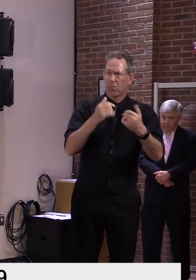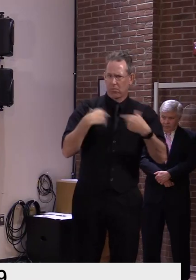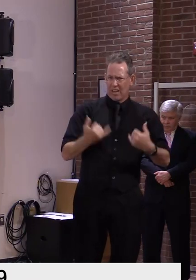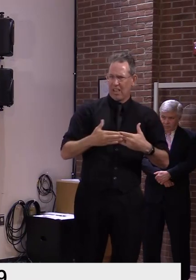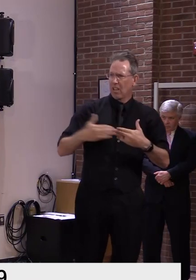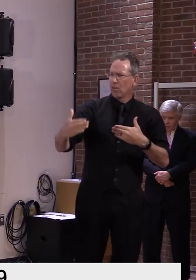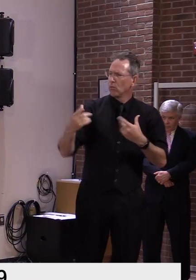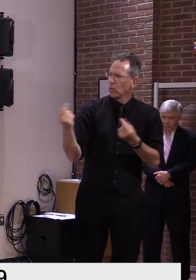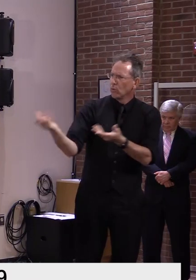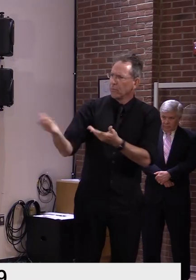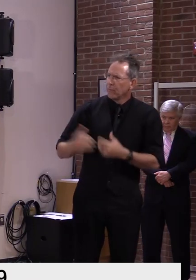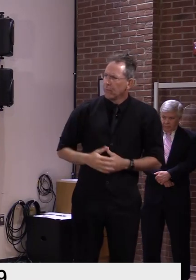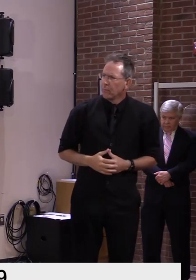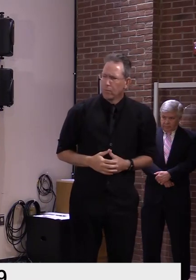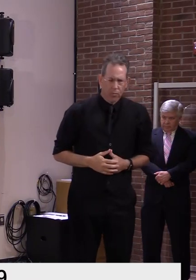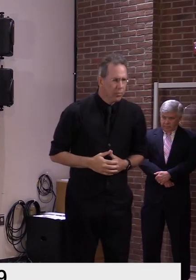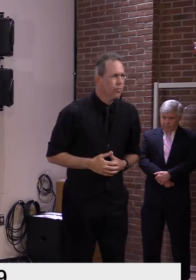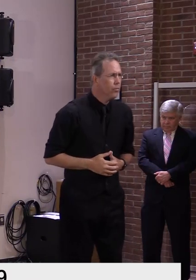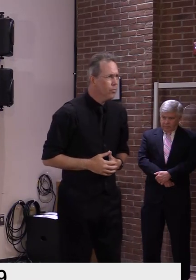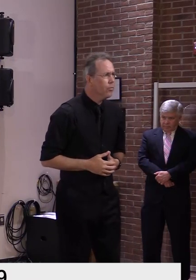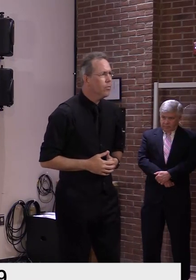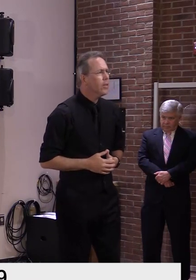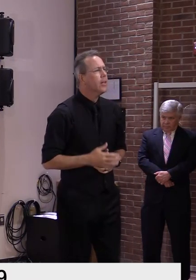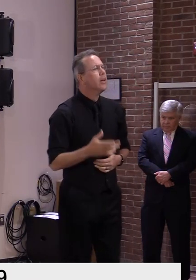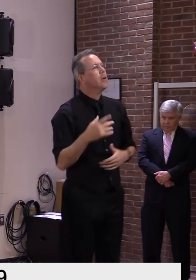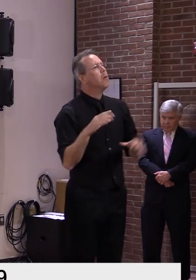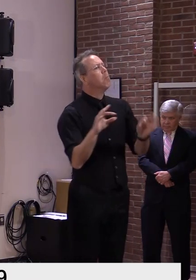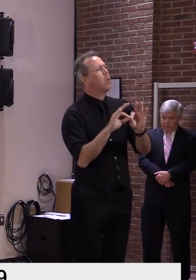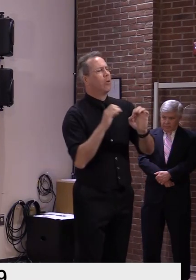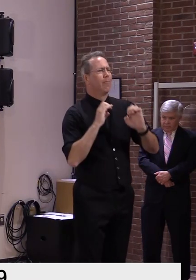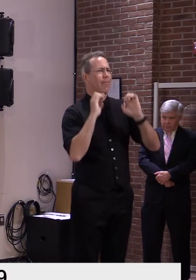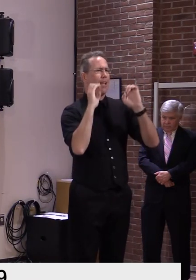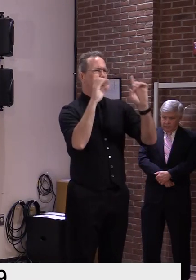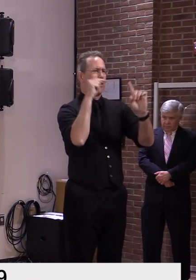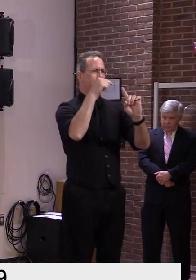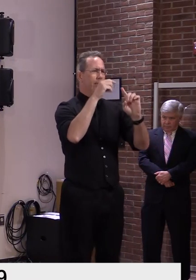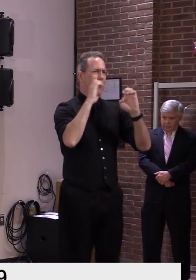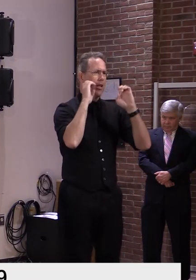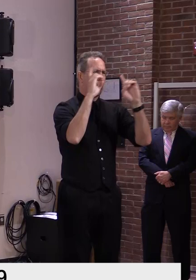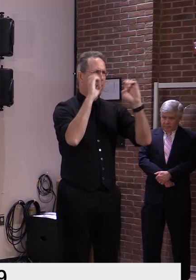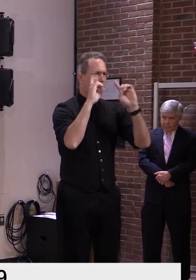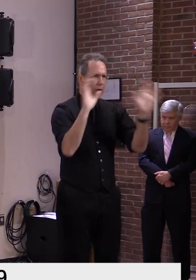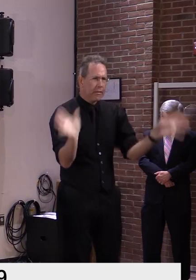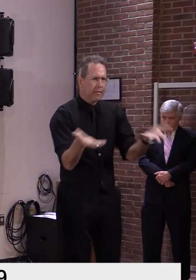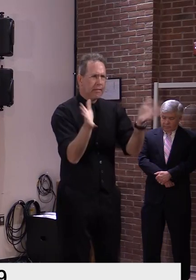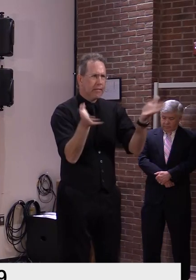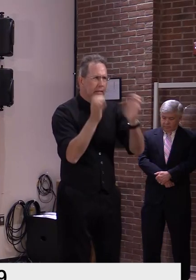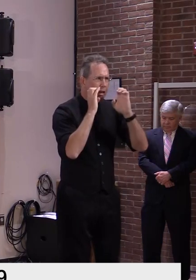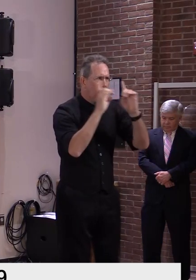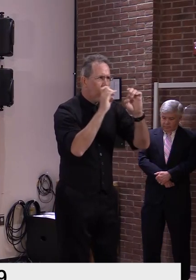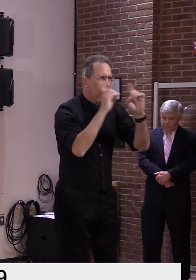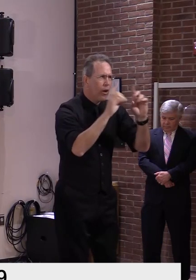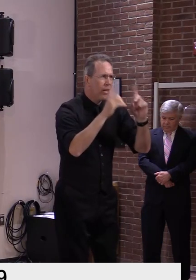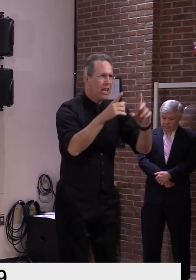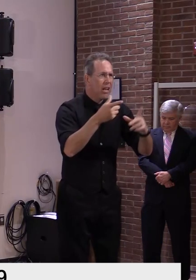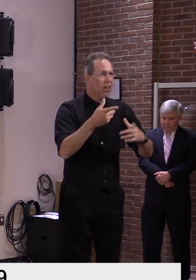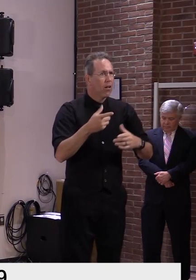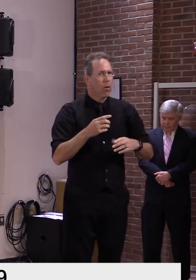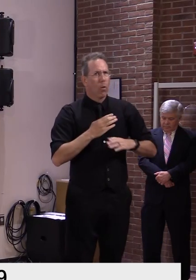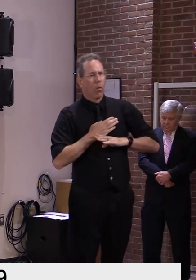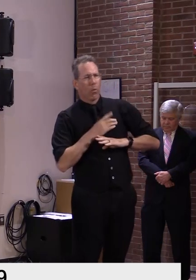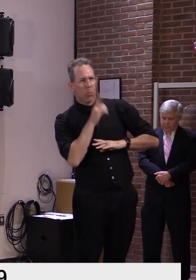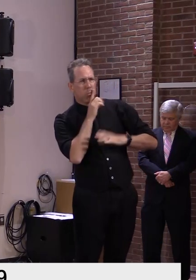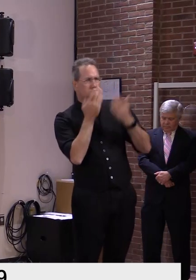about this, being more transparent, calling it out when we see it, and doing our best in the workplace as well as